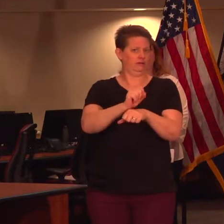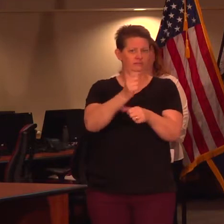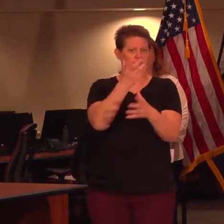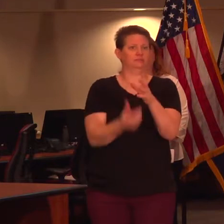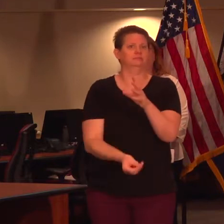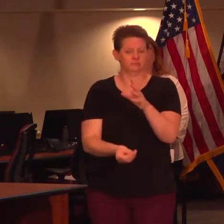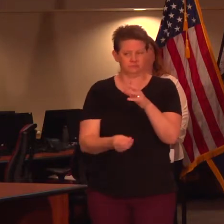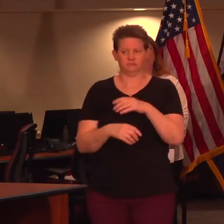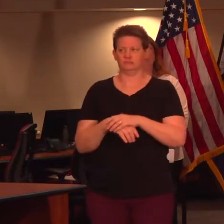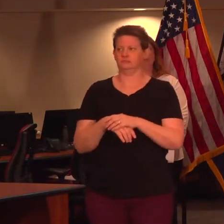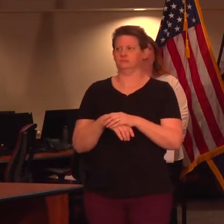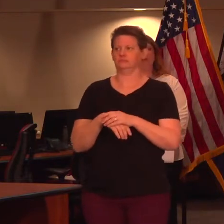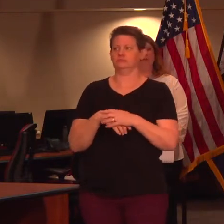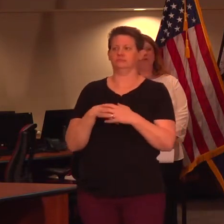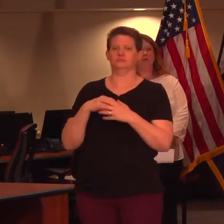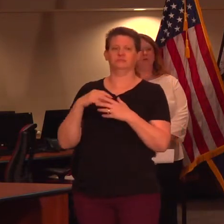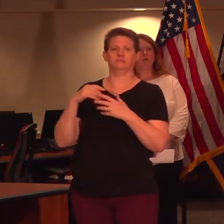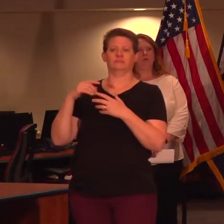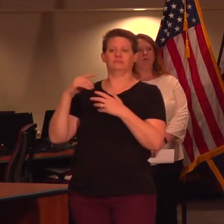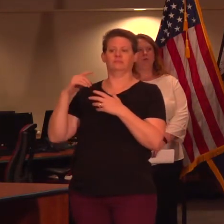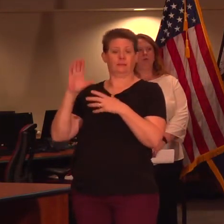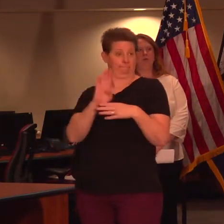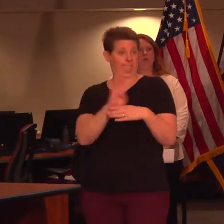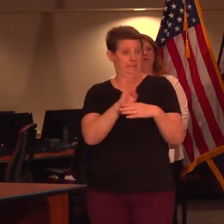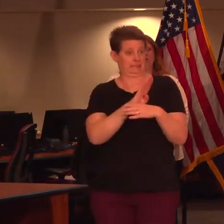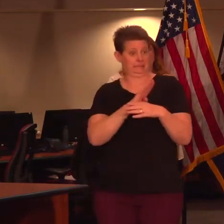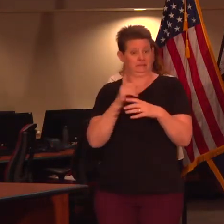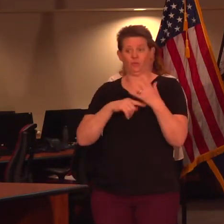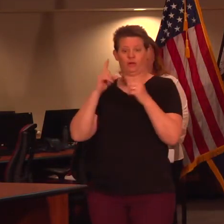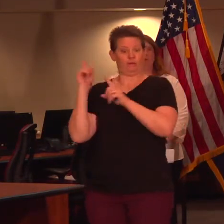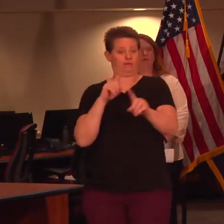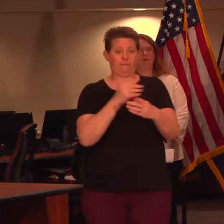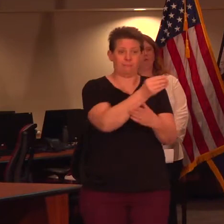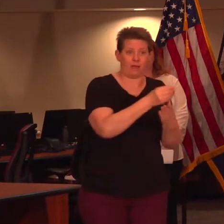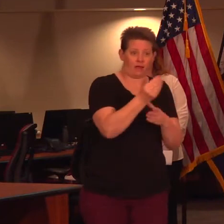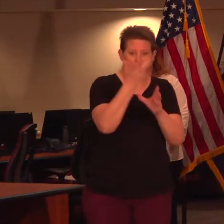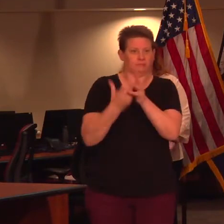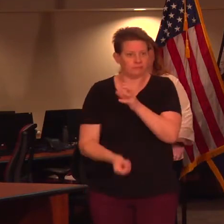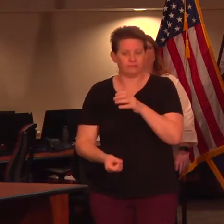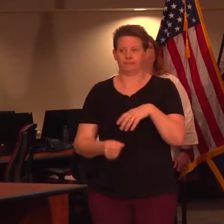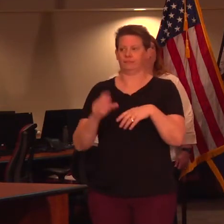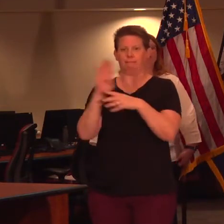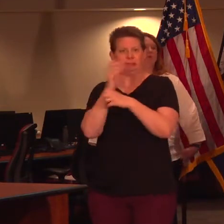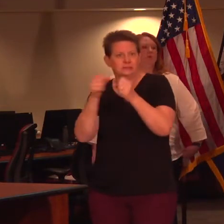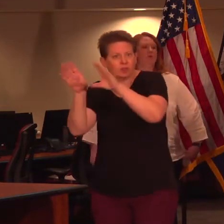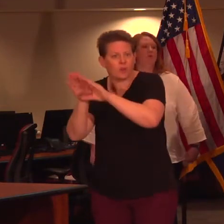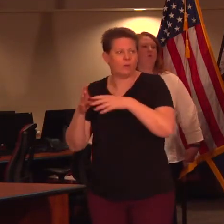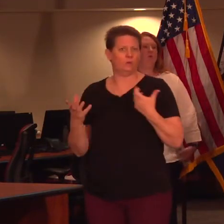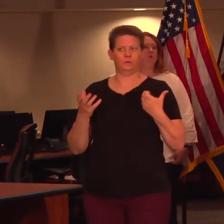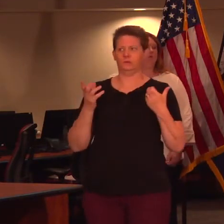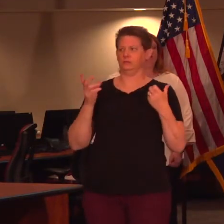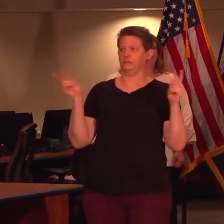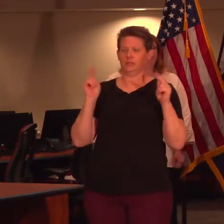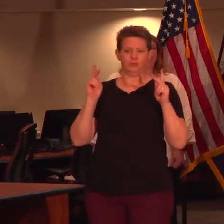The market sources coming into some of our businesses have disappeared, and they have had to close. The customers